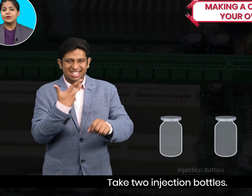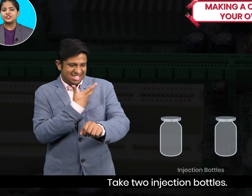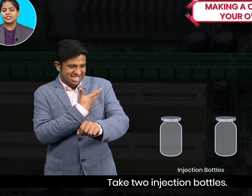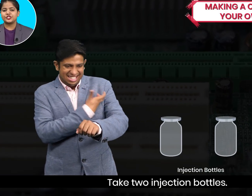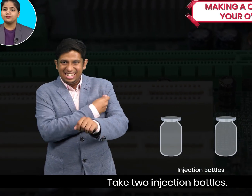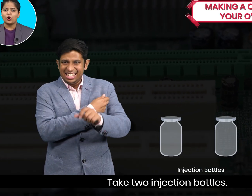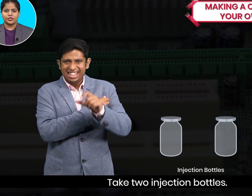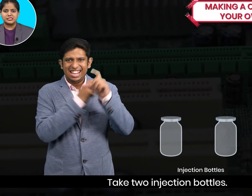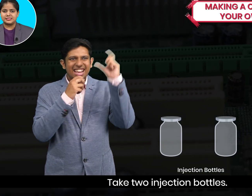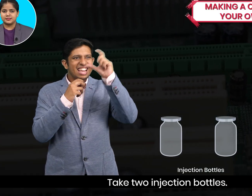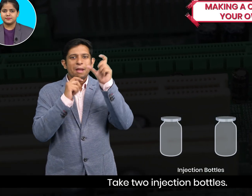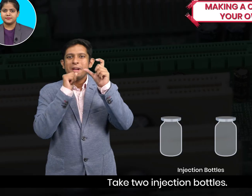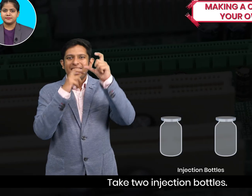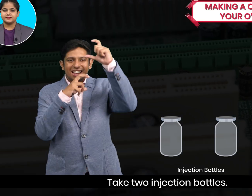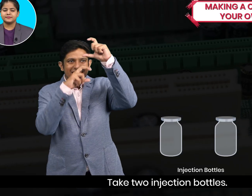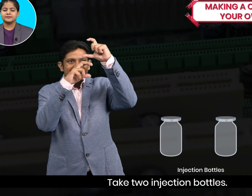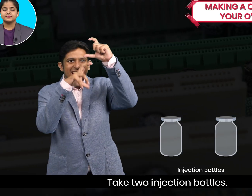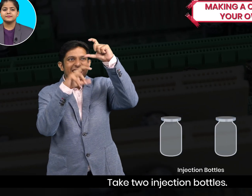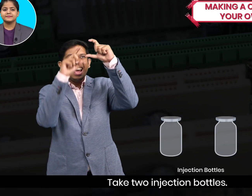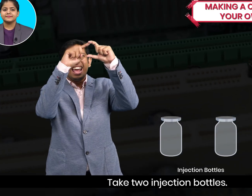Take 2 injection bottles.